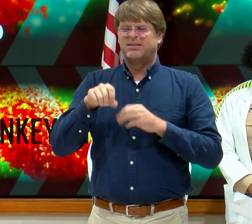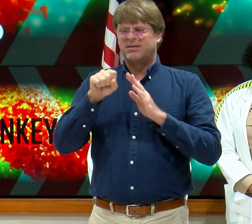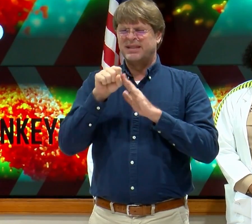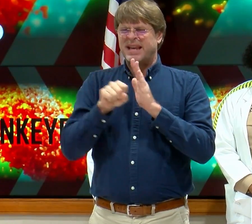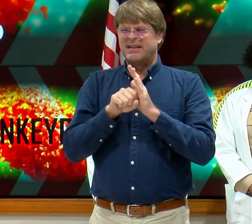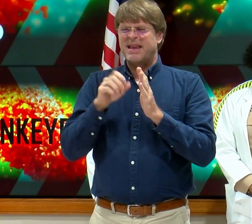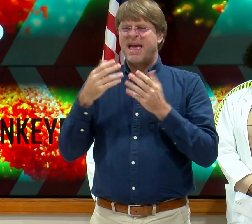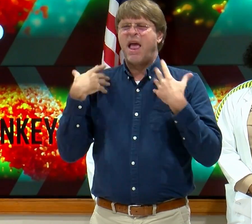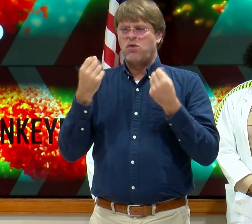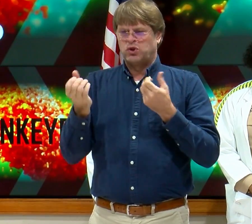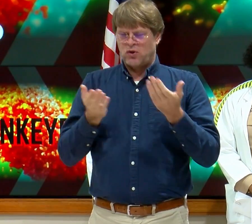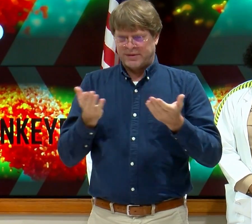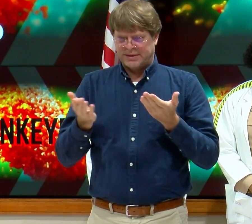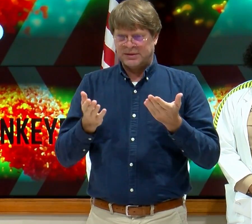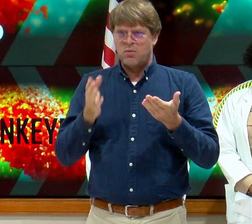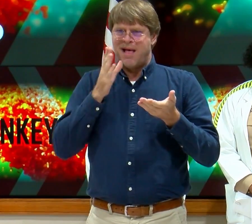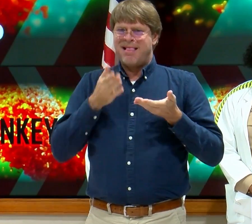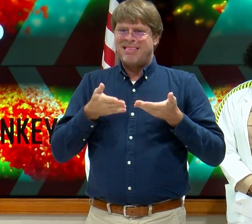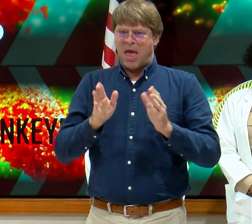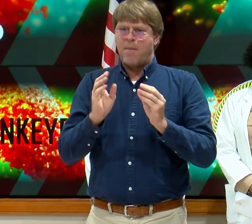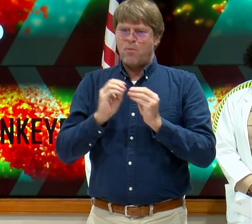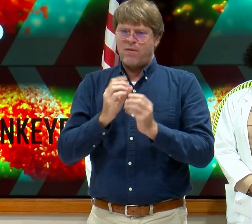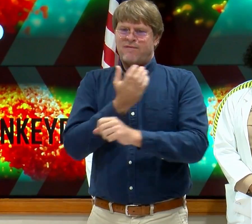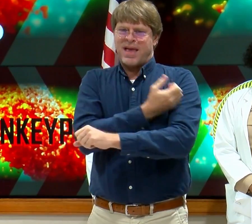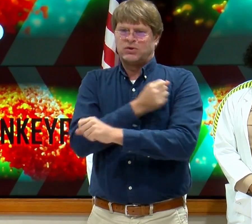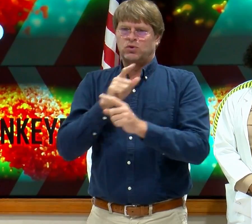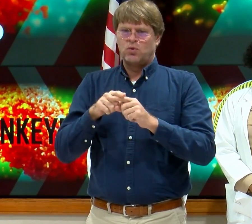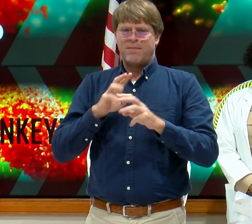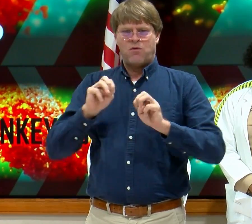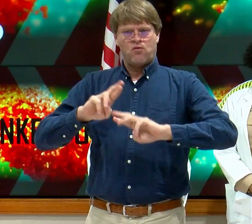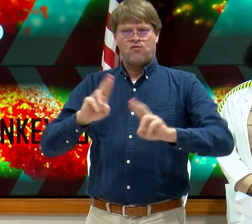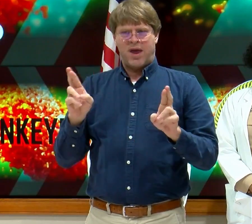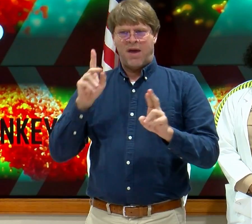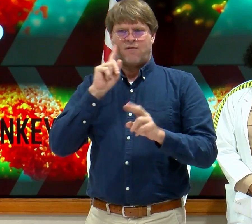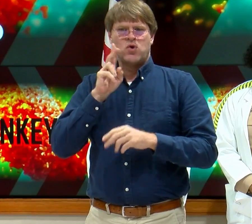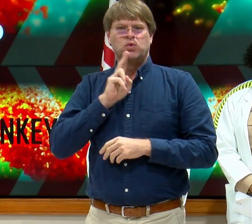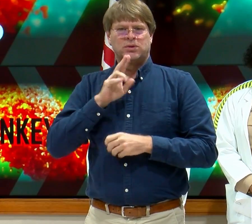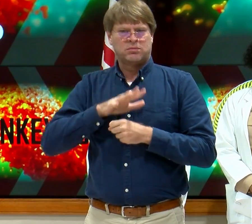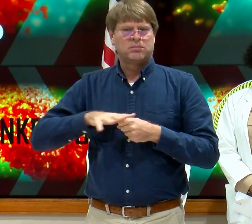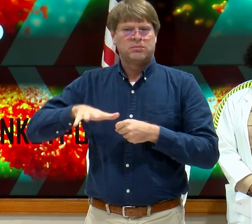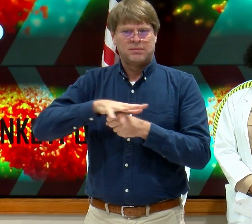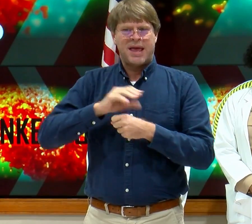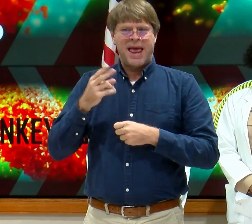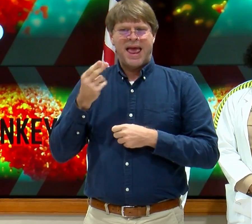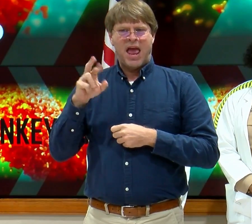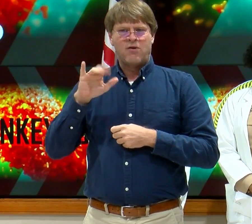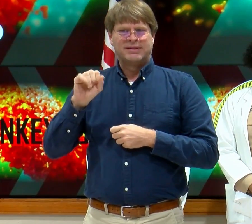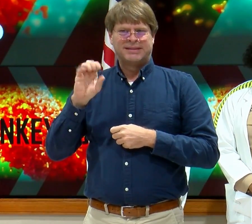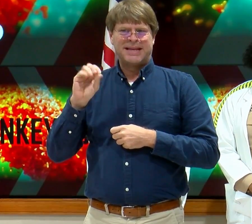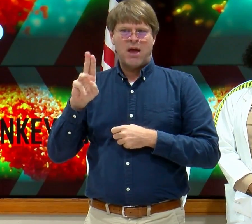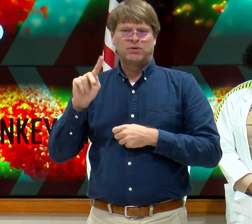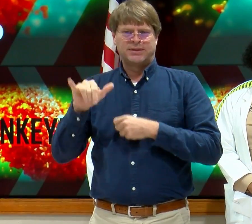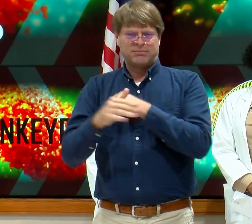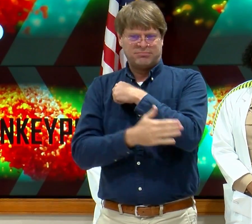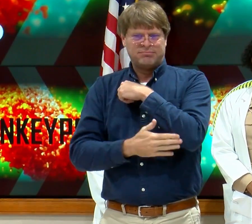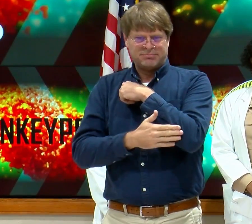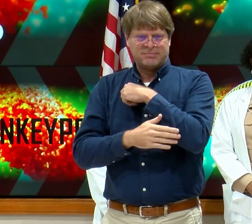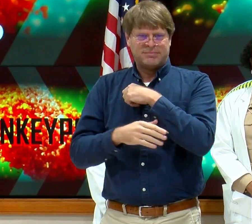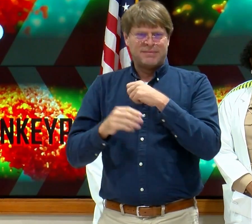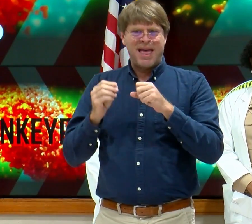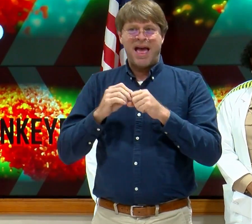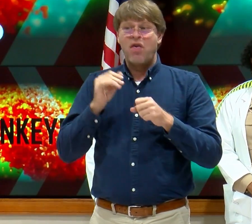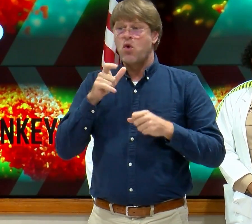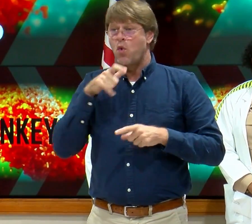Health Services will allow more vaccines to become available for Houston and Harris County residents at the